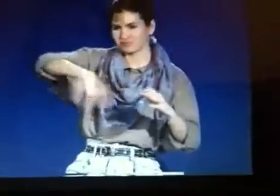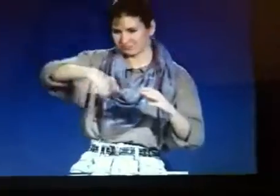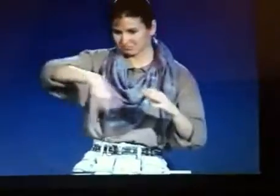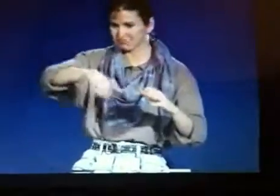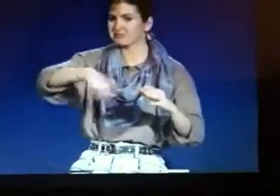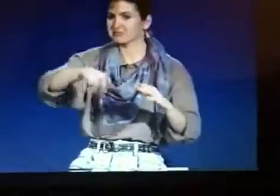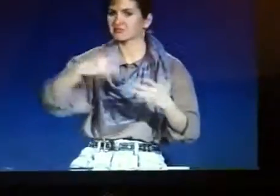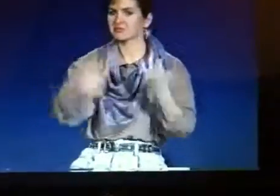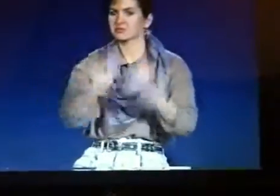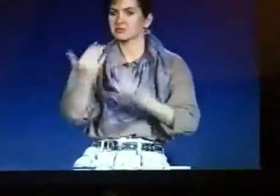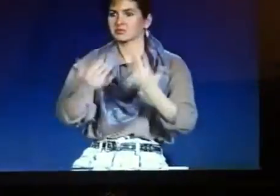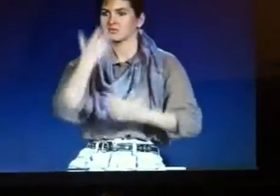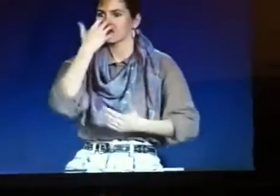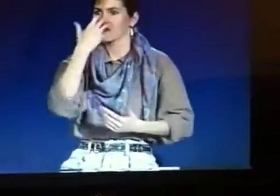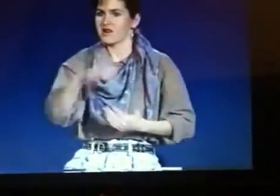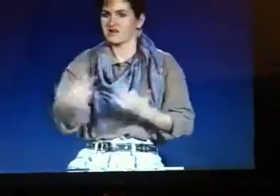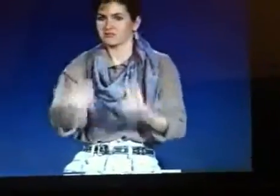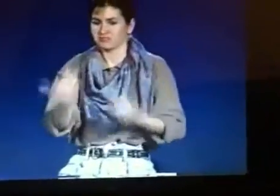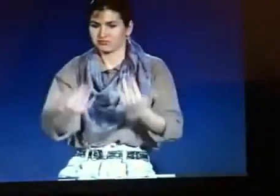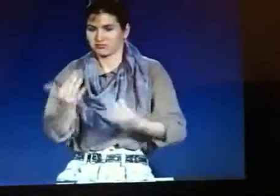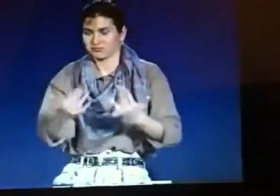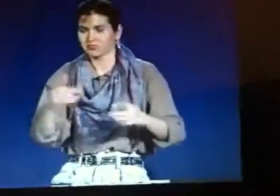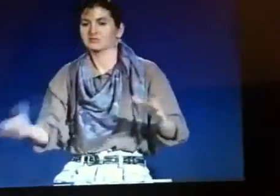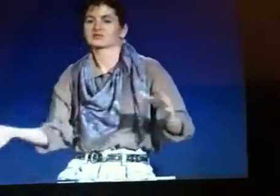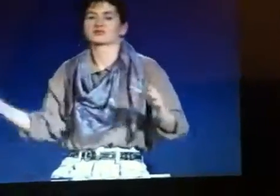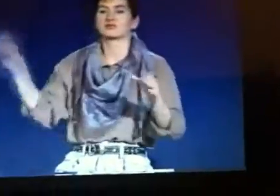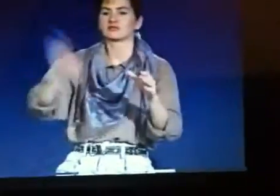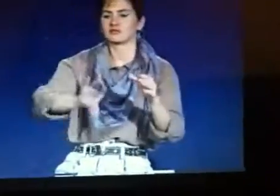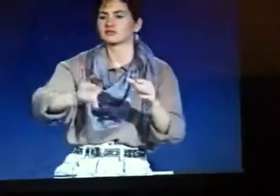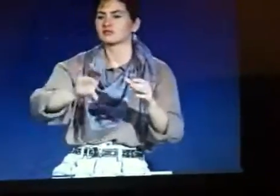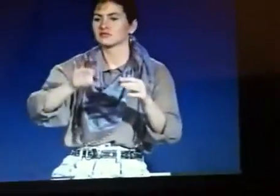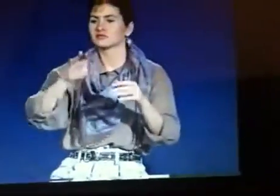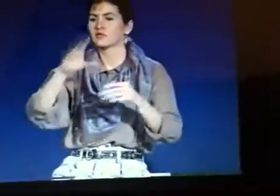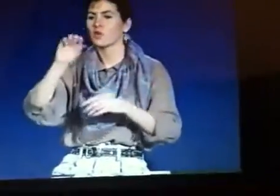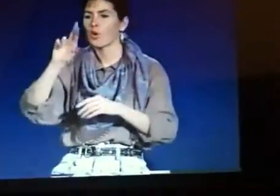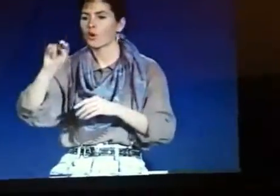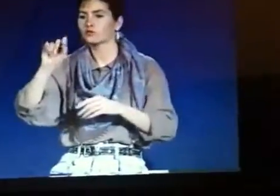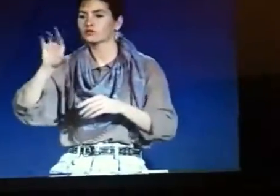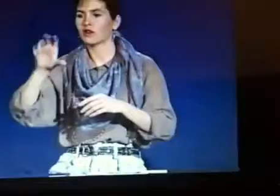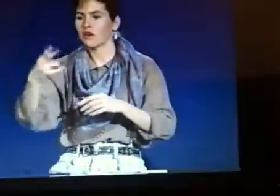So go ahead and stir that up, and you can heat it a little bit until it's boiling.